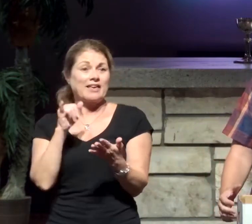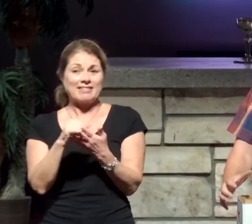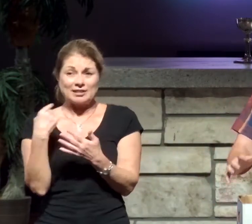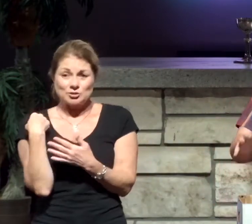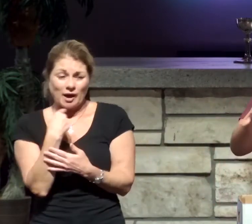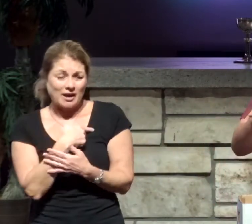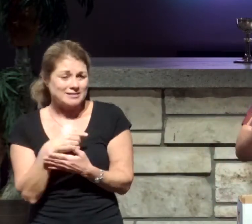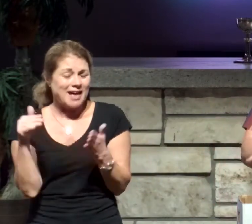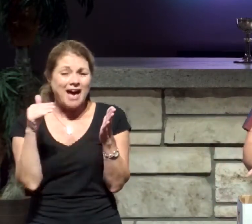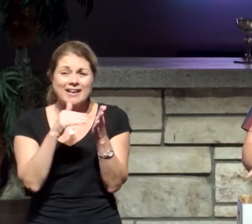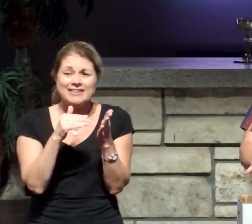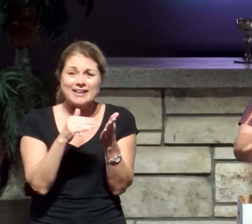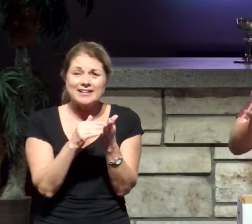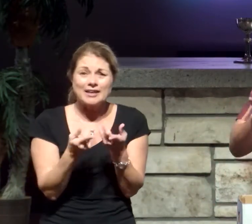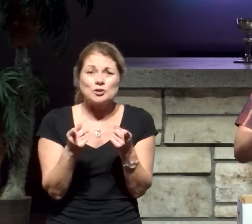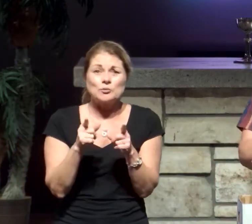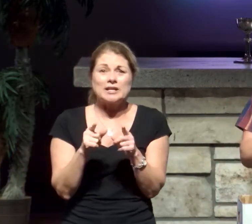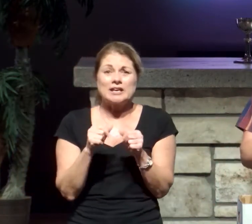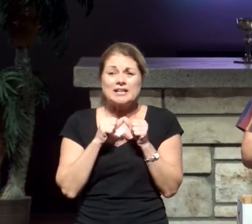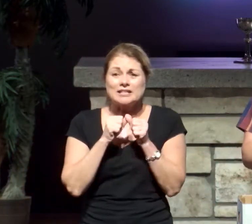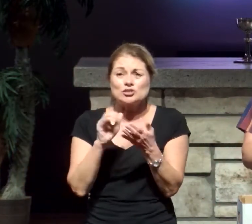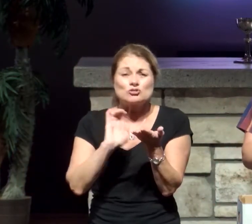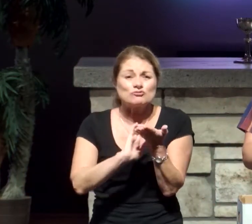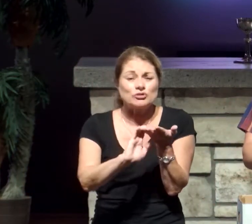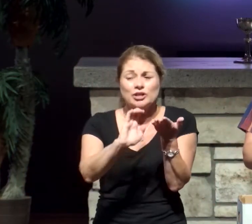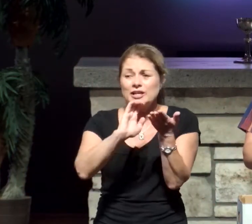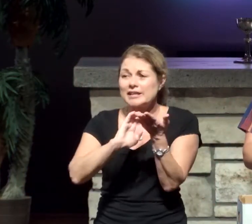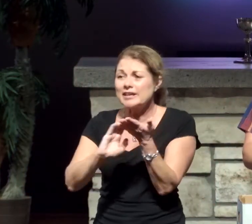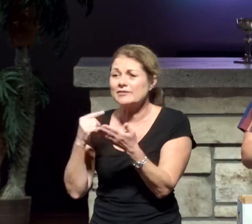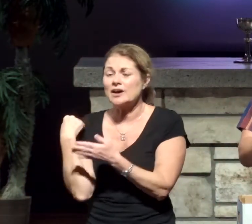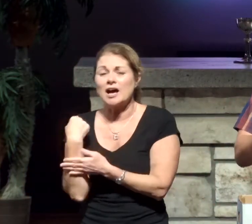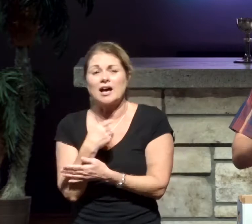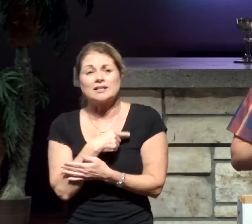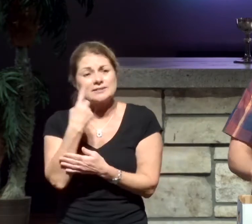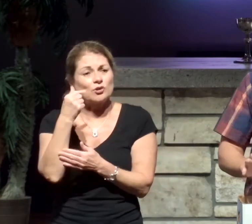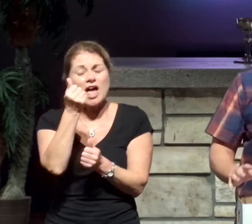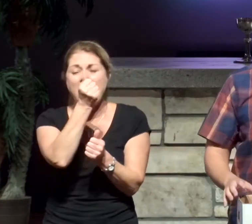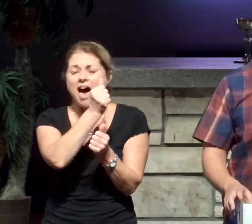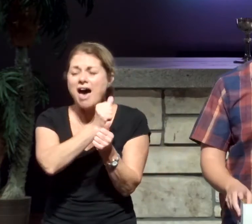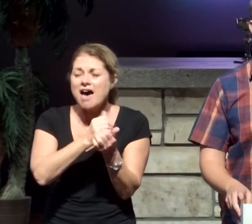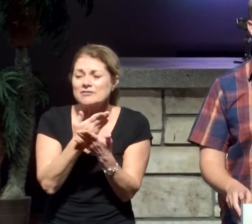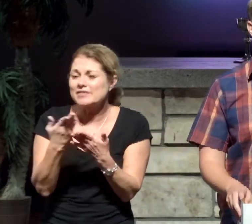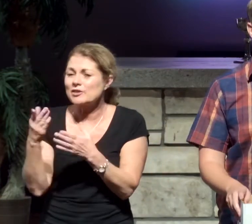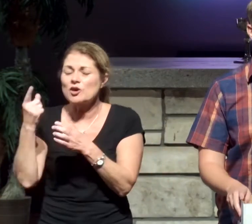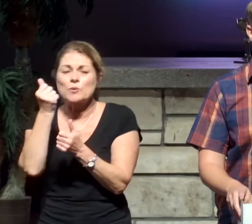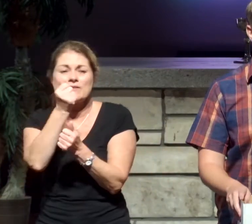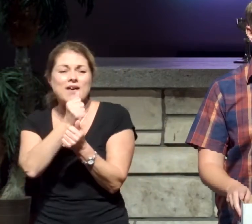he continues to forgive us for every single thing that we ever do.